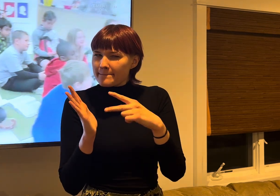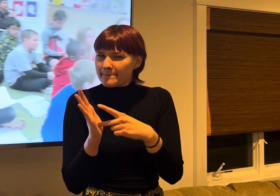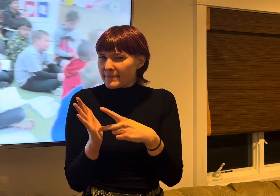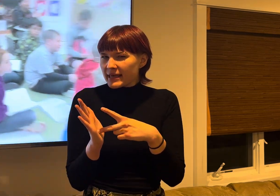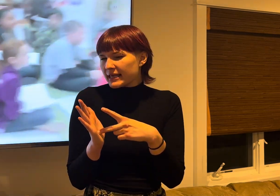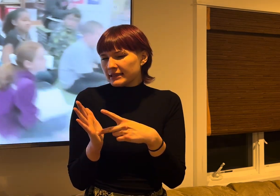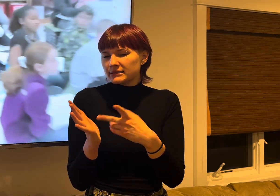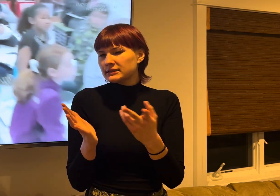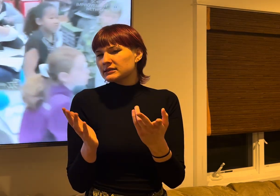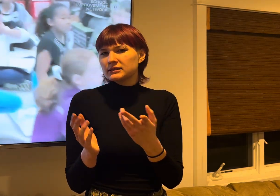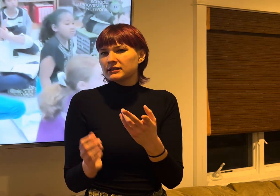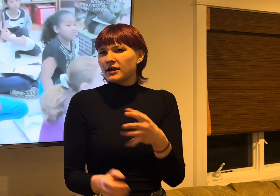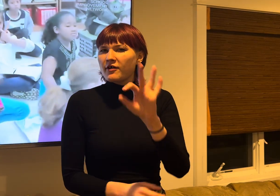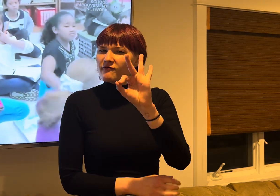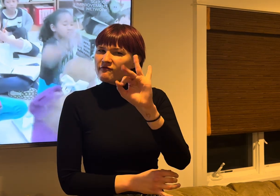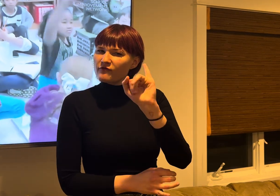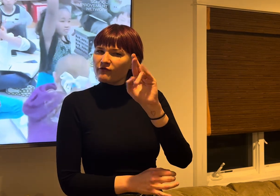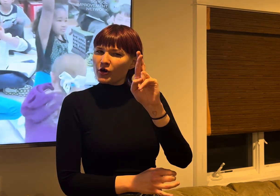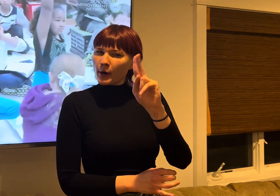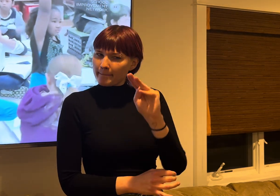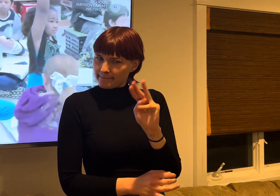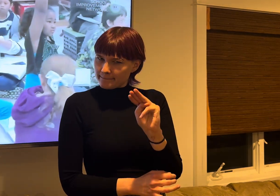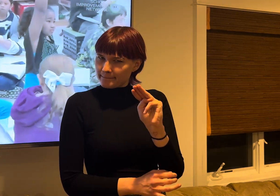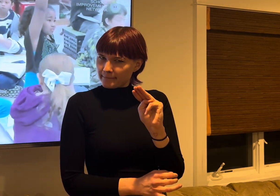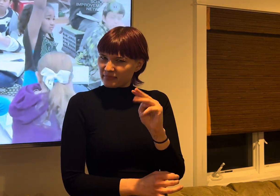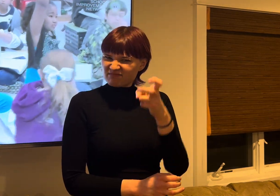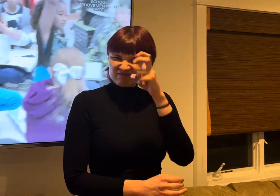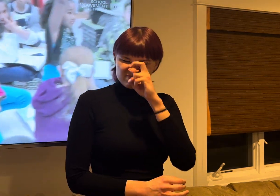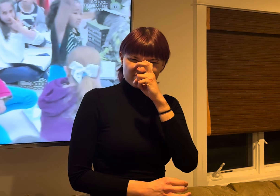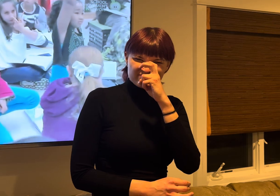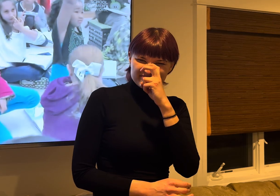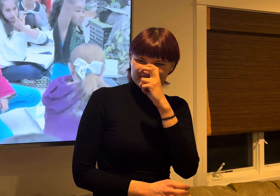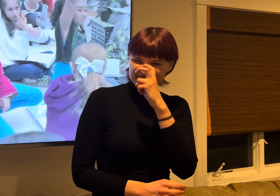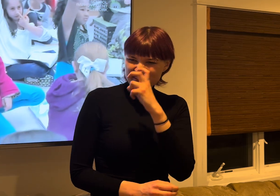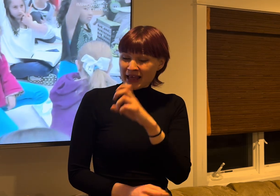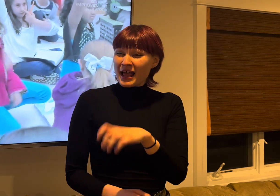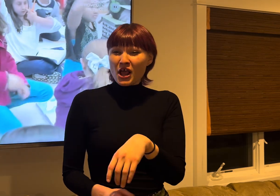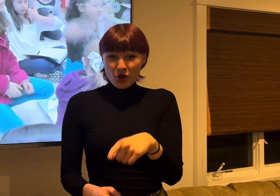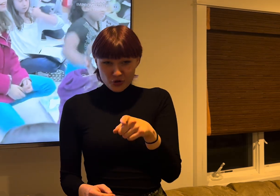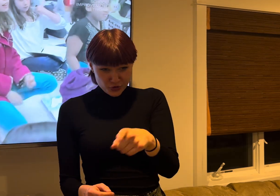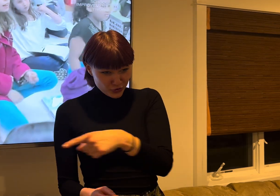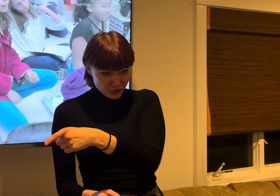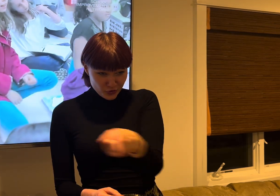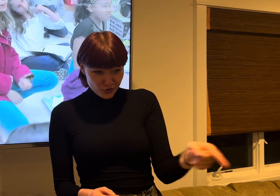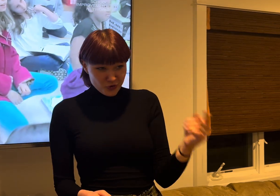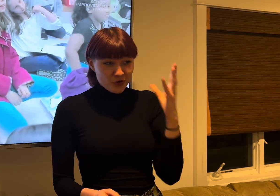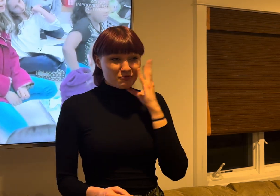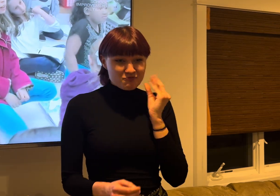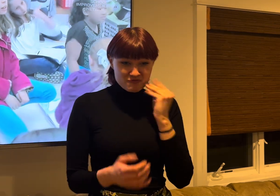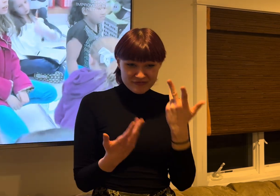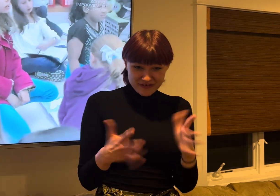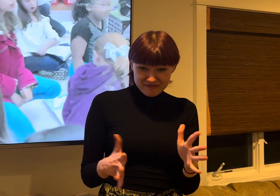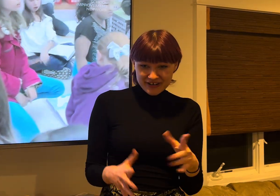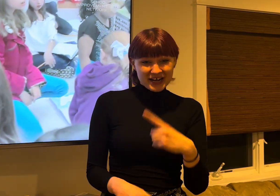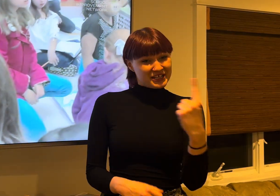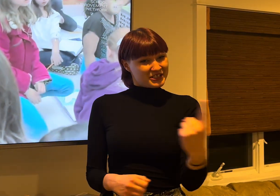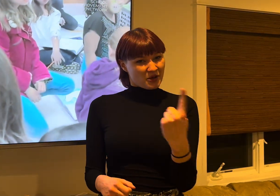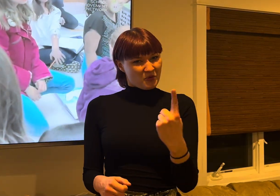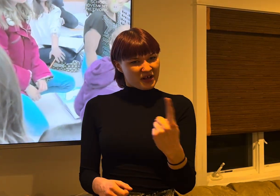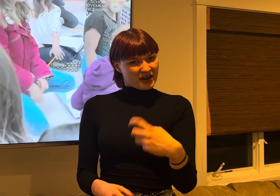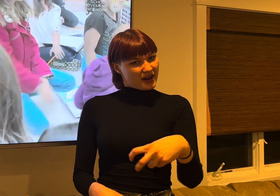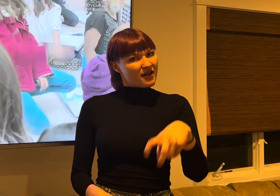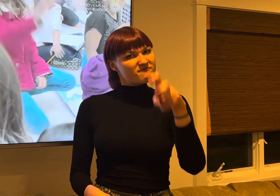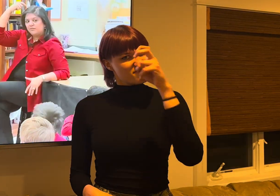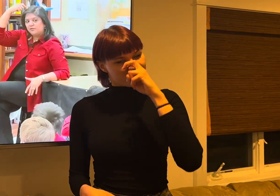When has someone been firm with you? I don't think my room, they get really angry and they speak. Who does that? My mom and